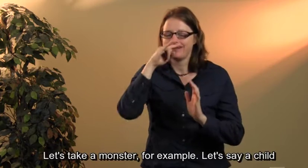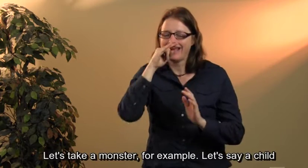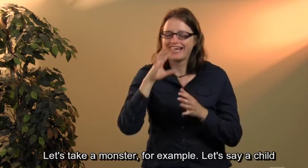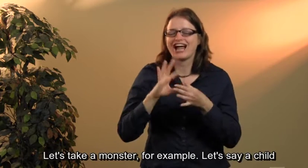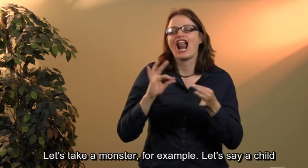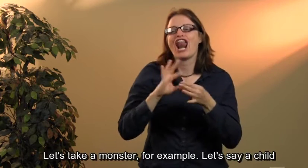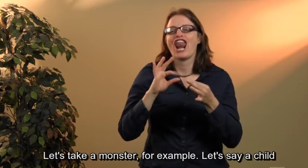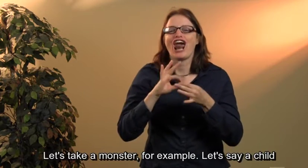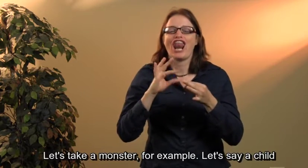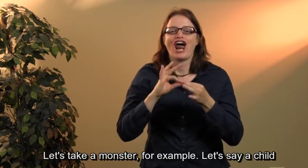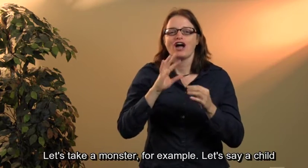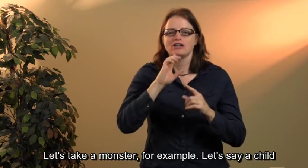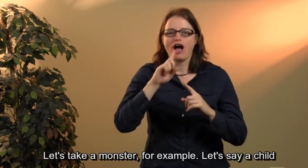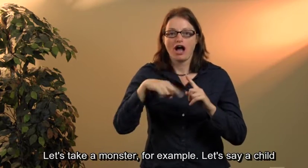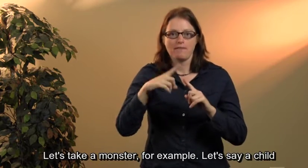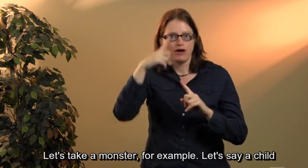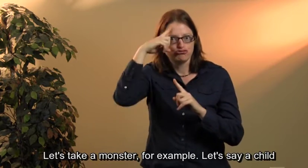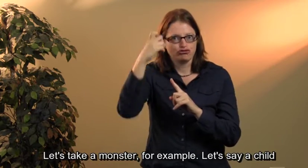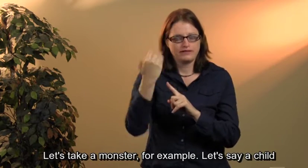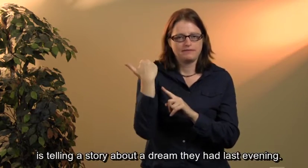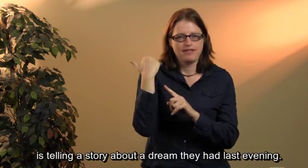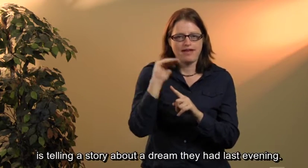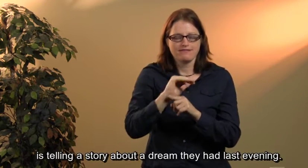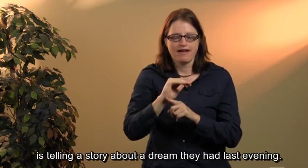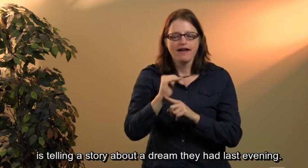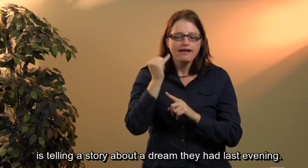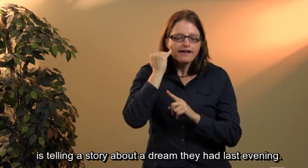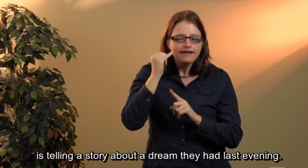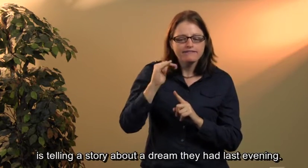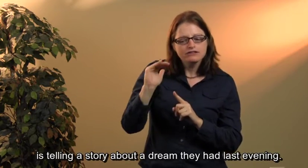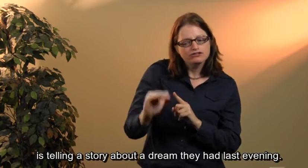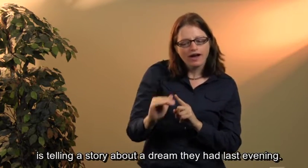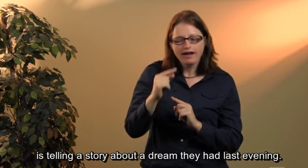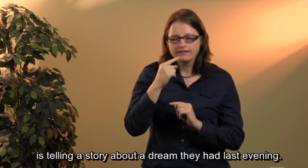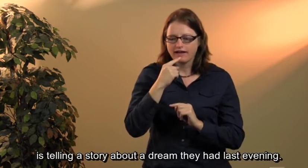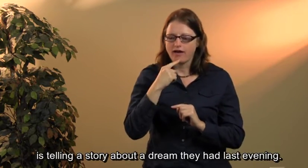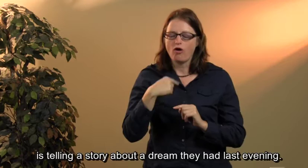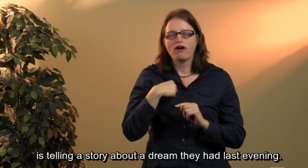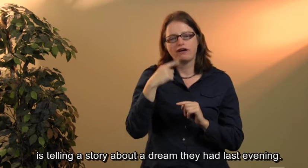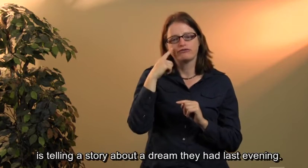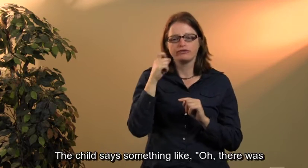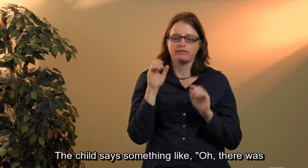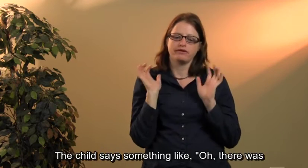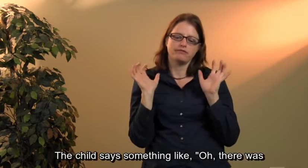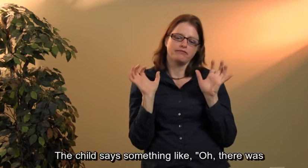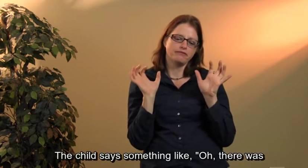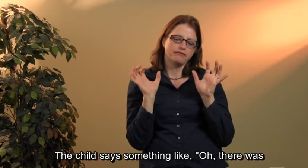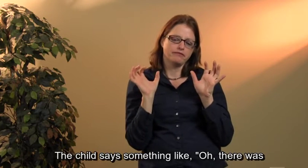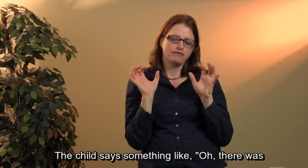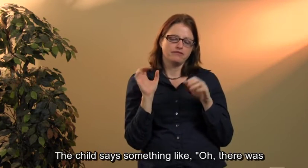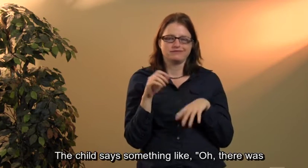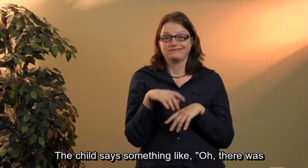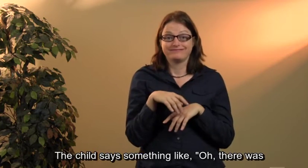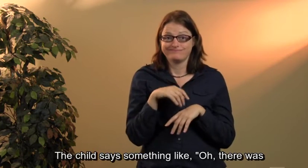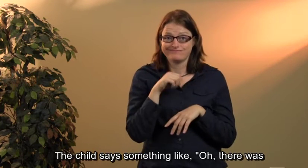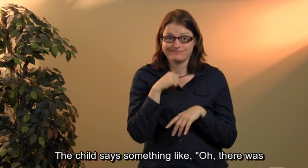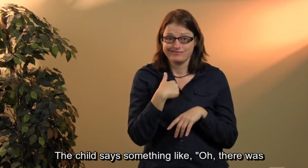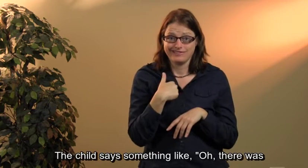Let's take a monster, for example. Let's say a child is telling the story about a dream they had last evening. And the child says something like, oh, there